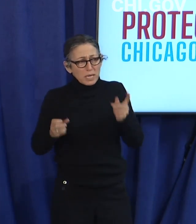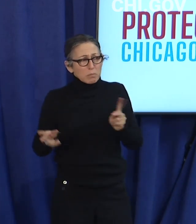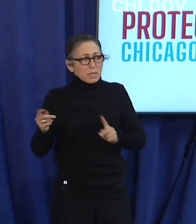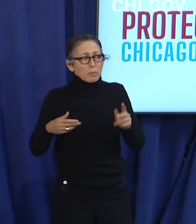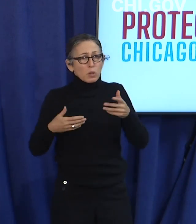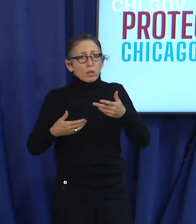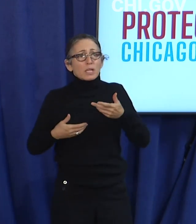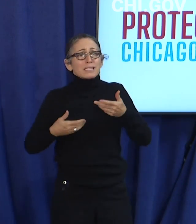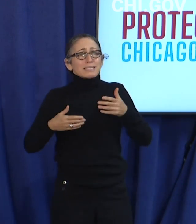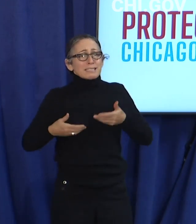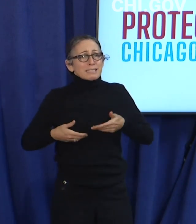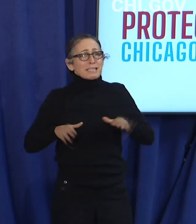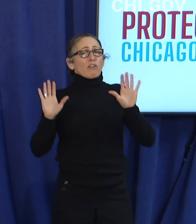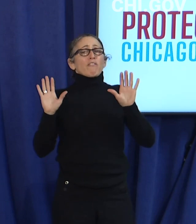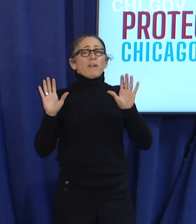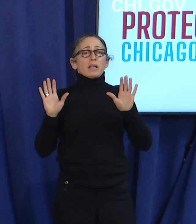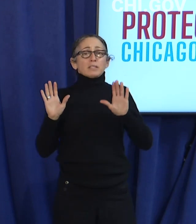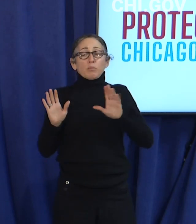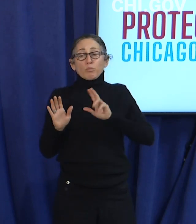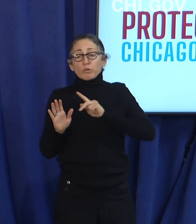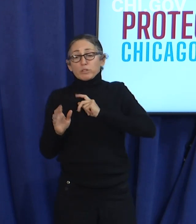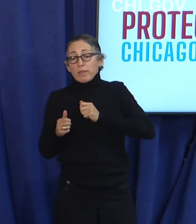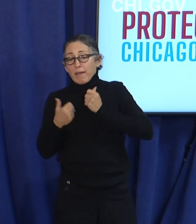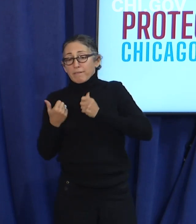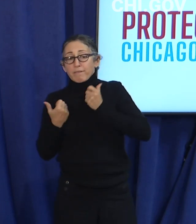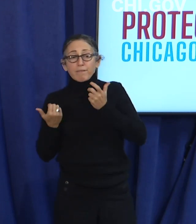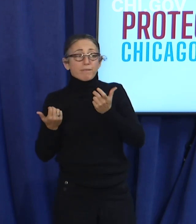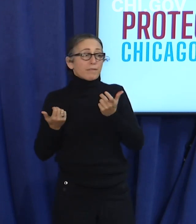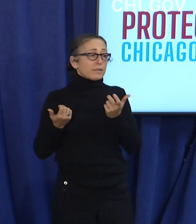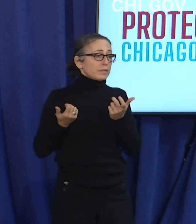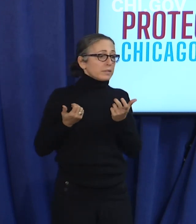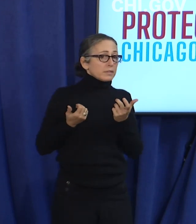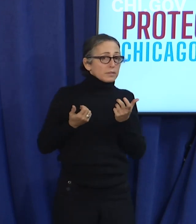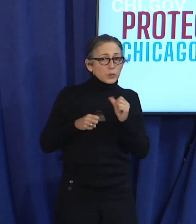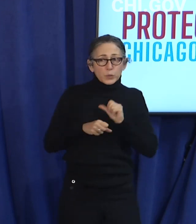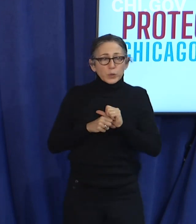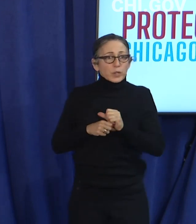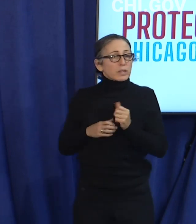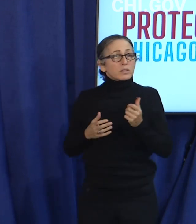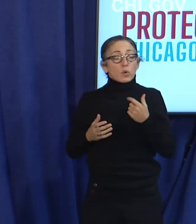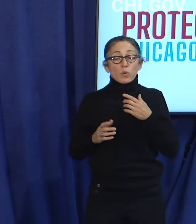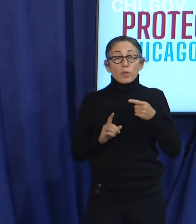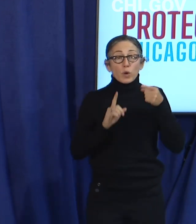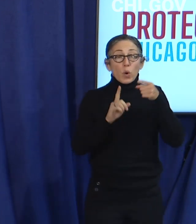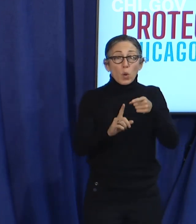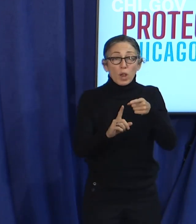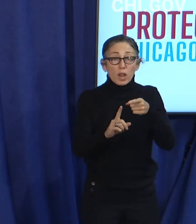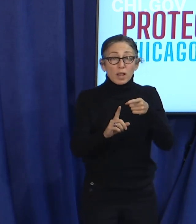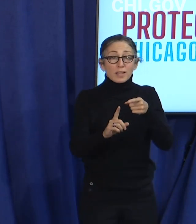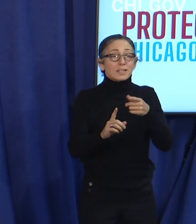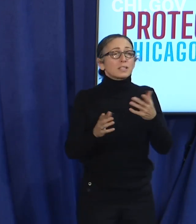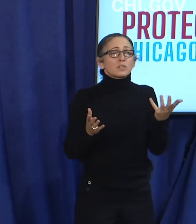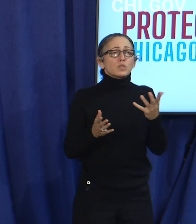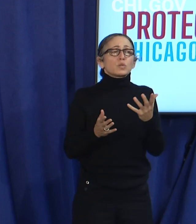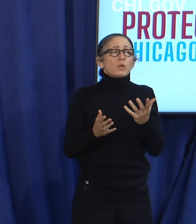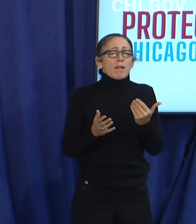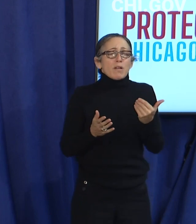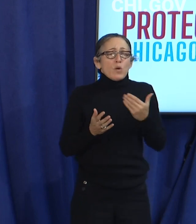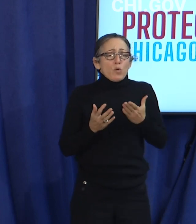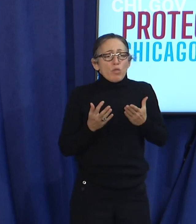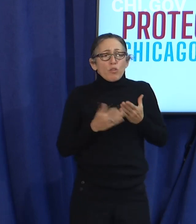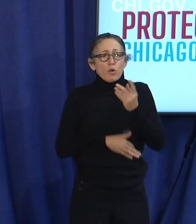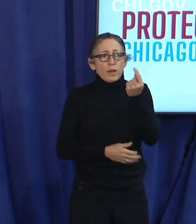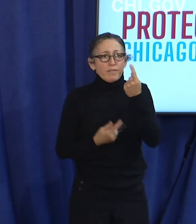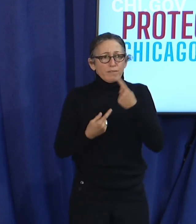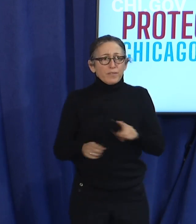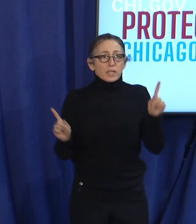sacrifices in their own personal lives, our only goal is to get Chicago through this as quickly as we can. And things like